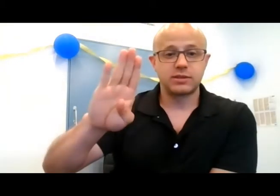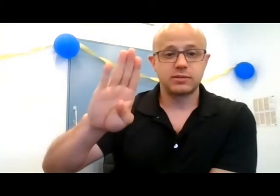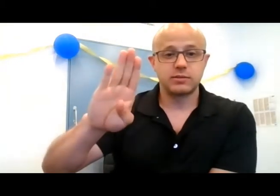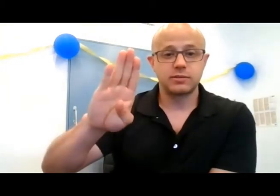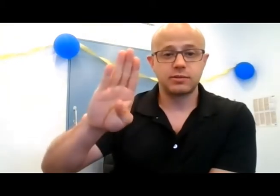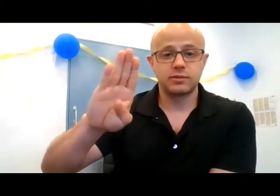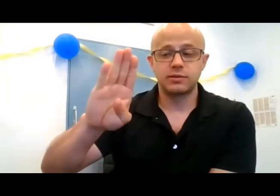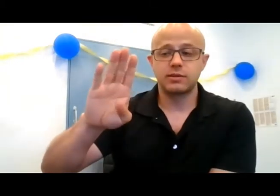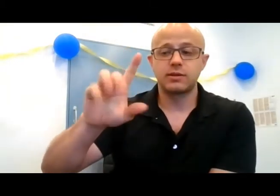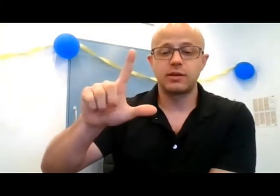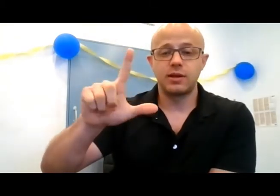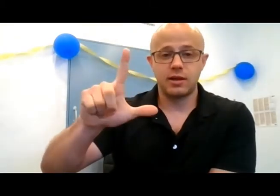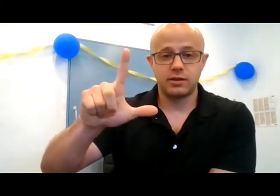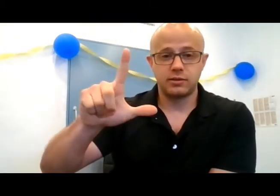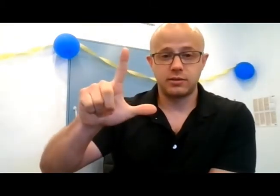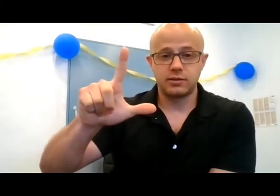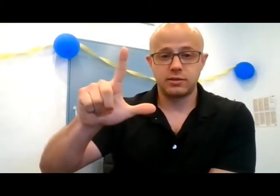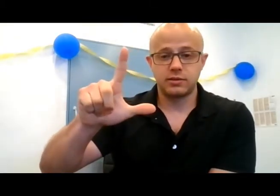The sign for black,